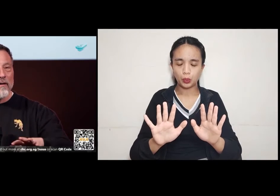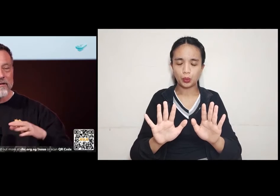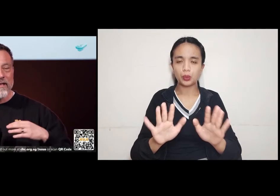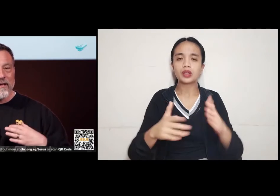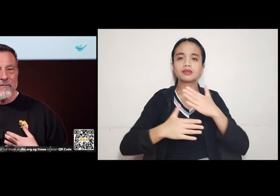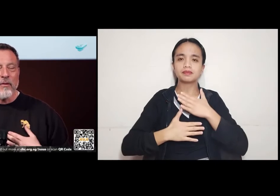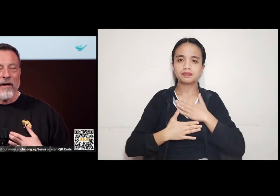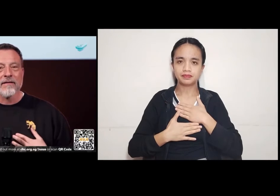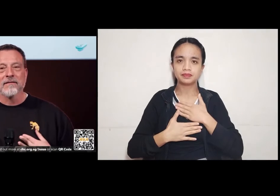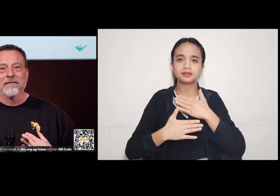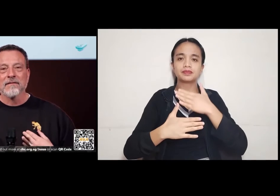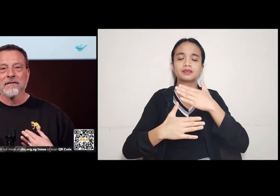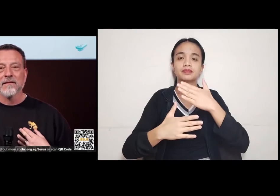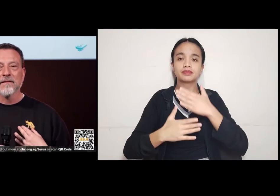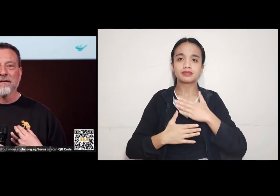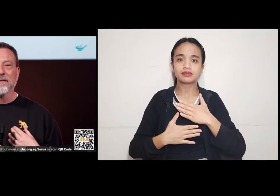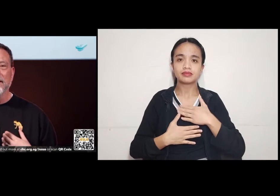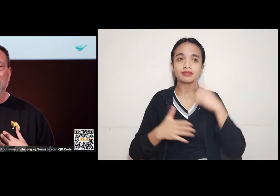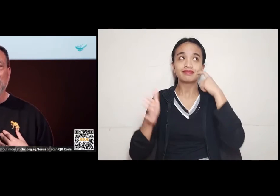just pause and take a deep breath.